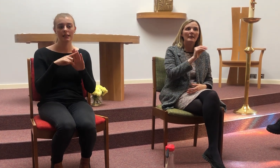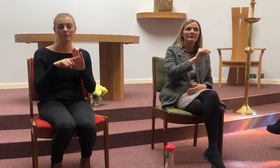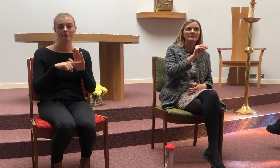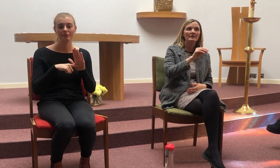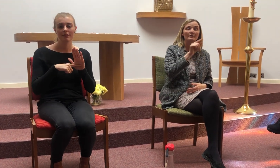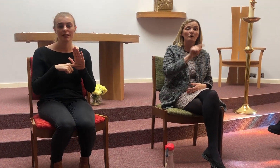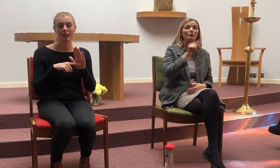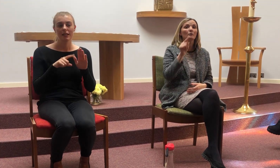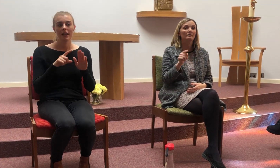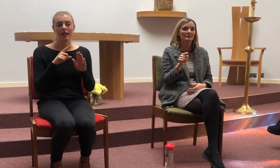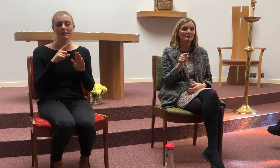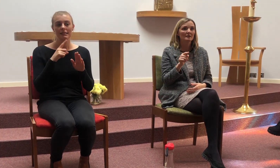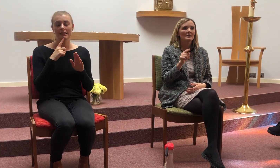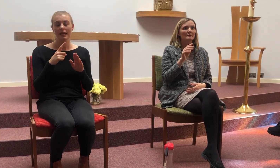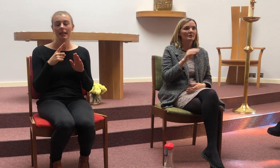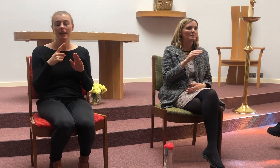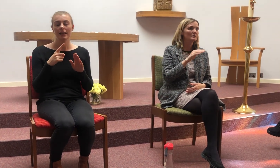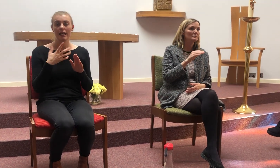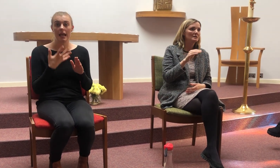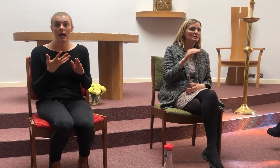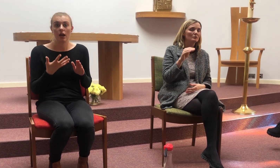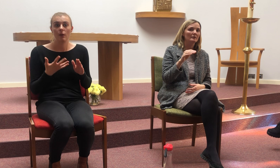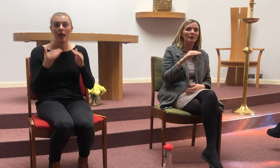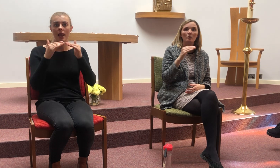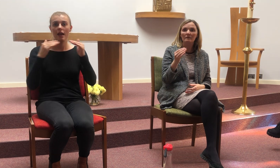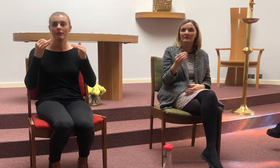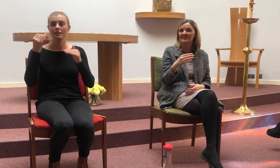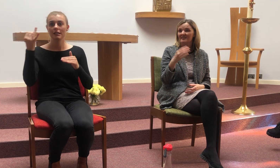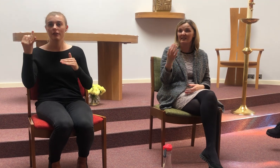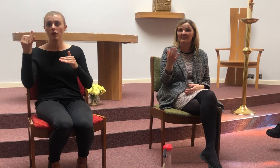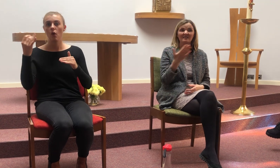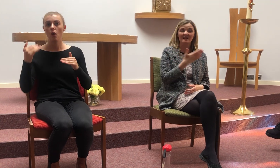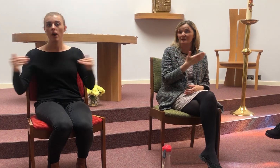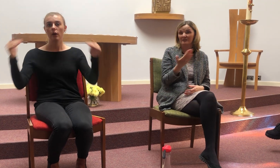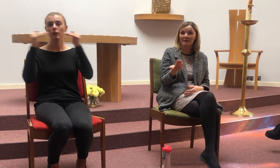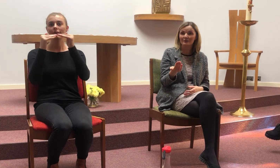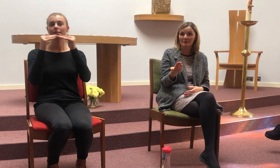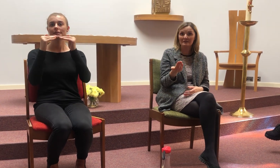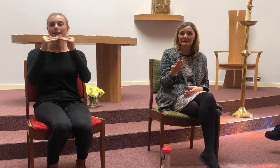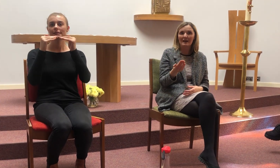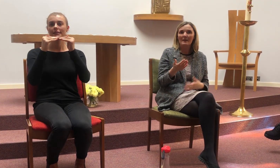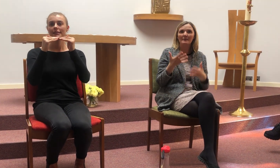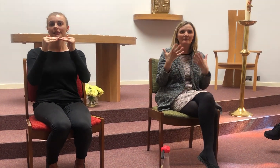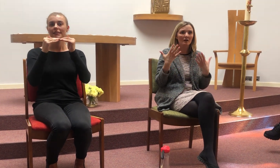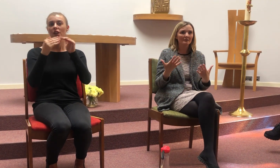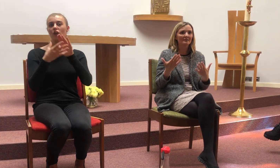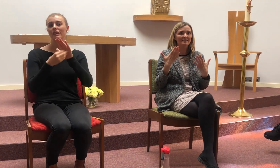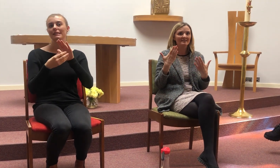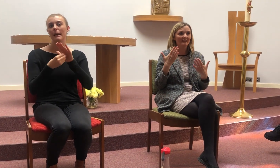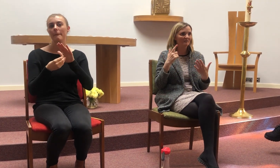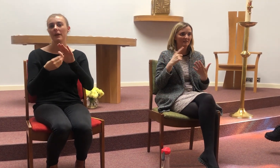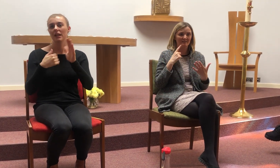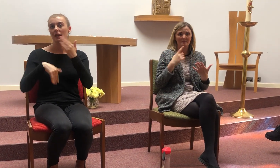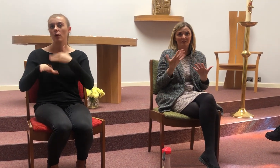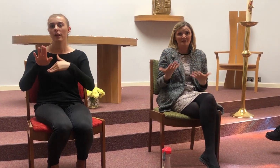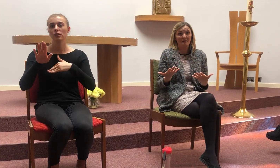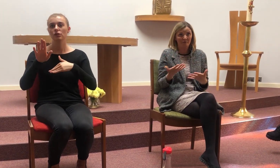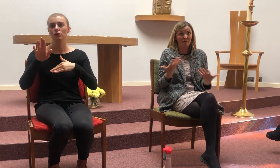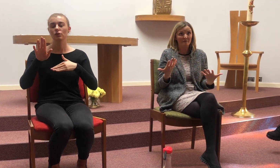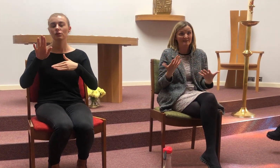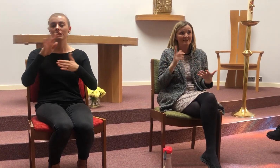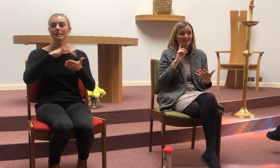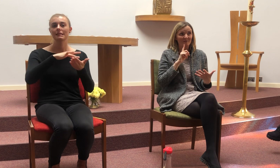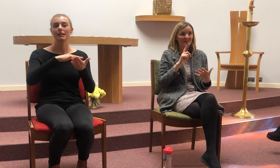now level 7 or equivalent, because if somebody has done an equivalent in, say, the Centre for Deaf Studies, they've got they're